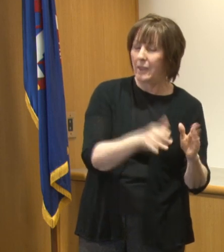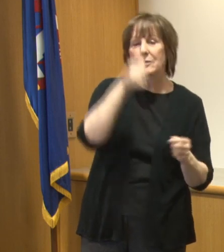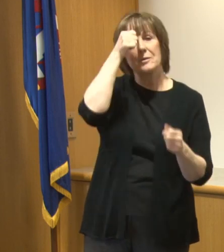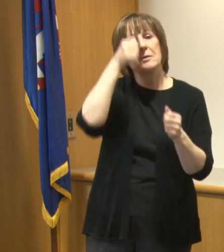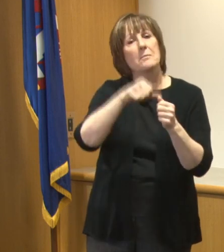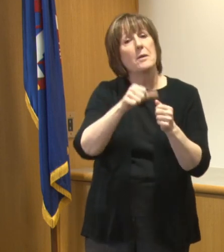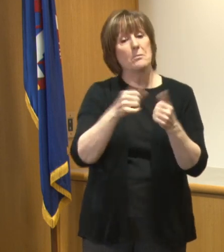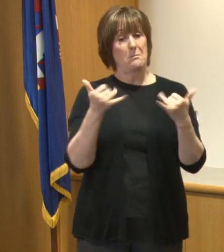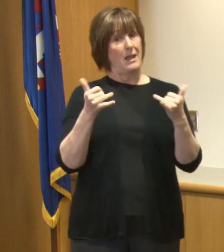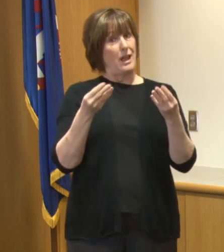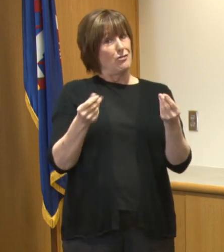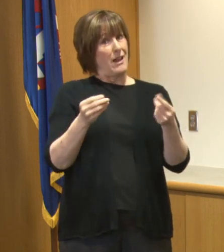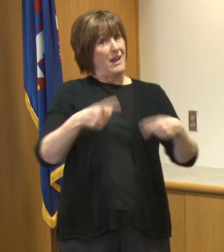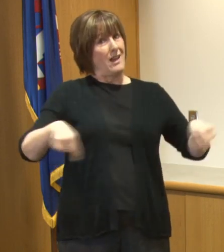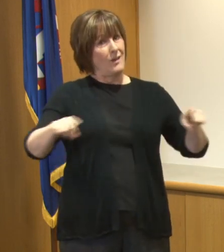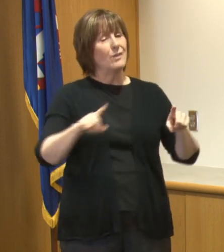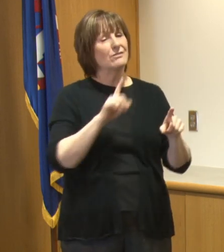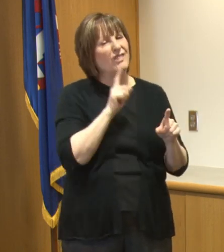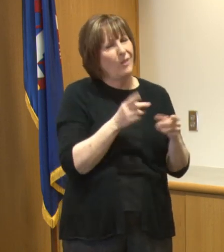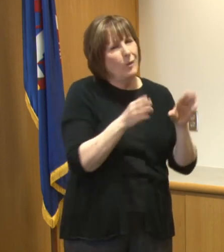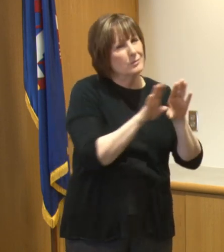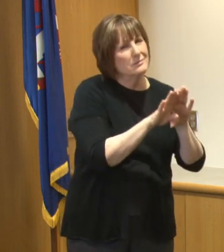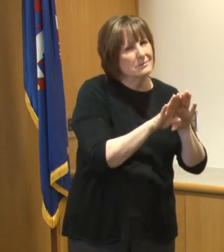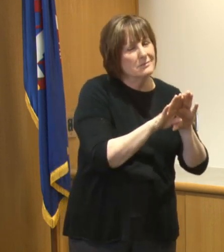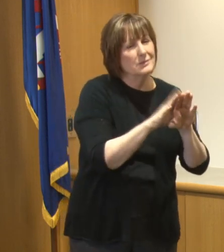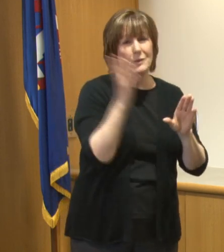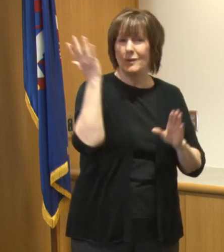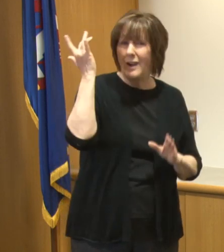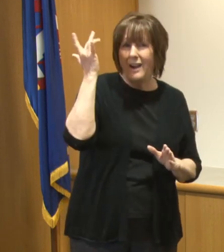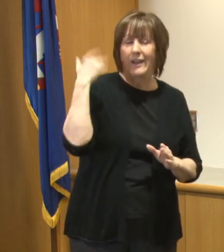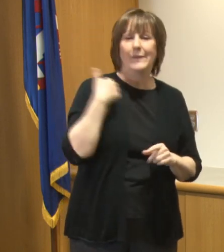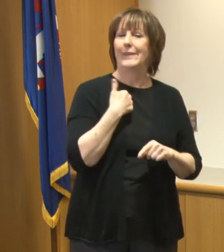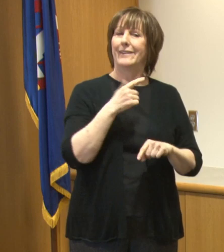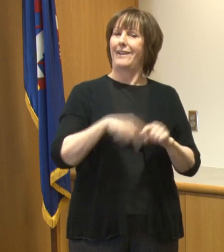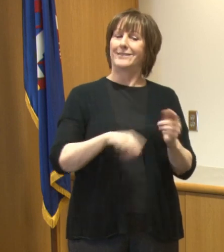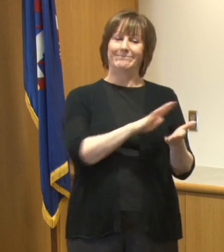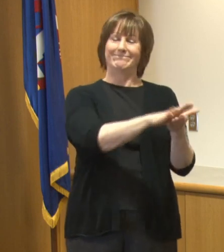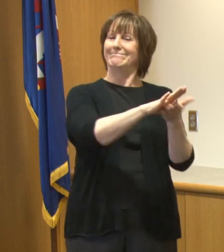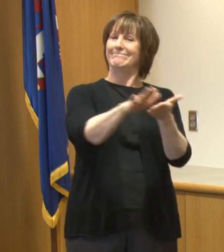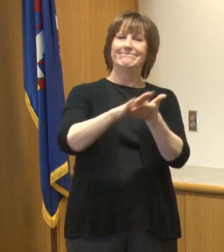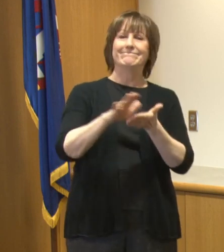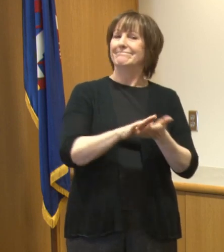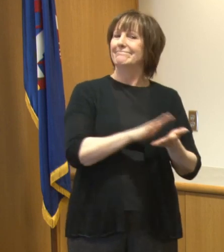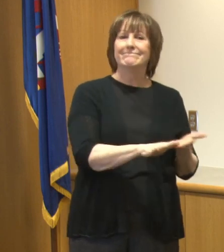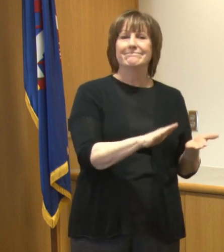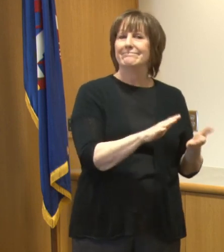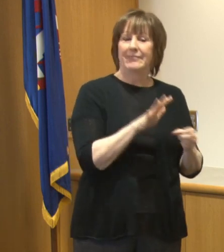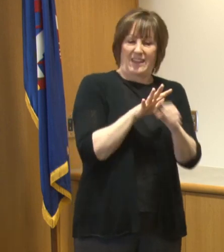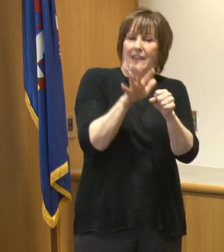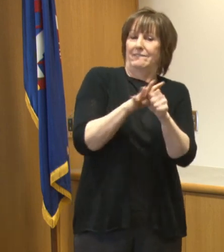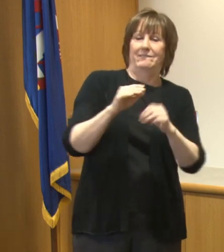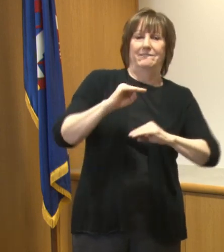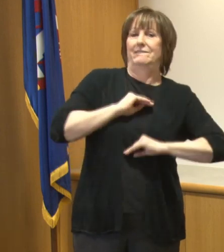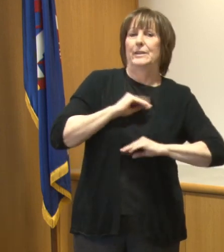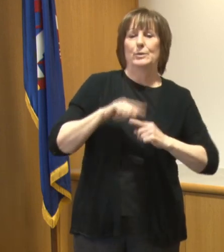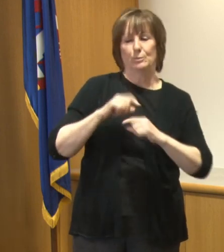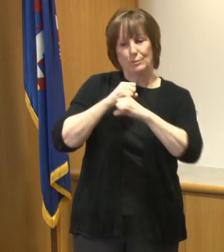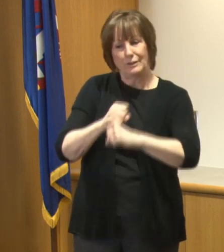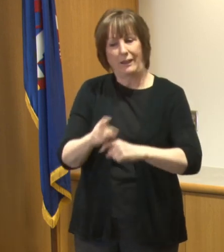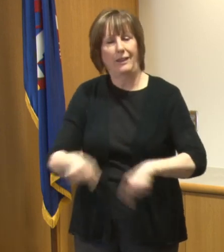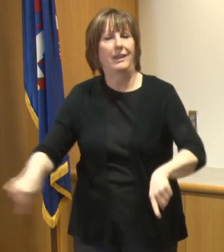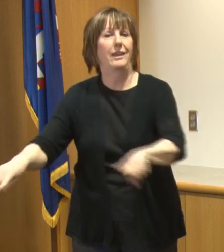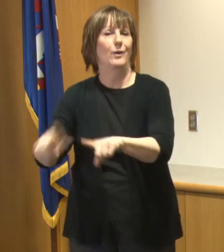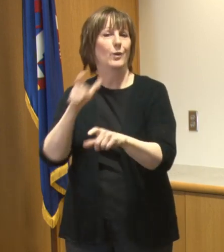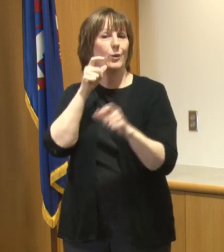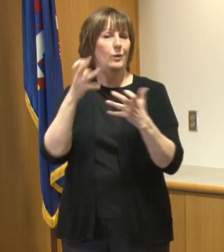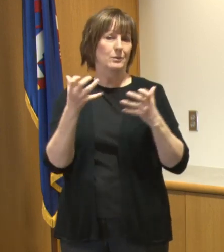our playgrounds are, in fact, closed, and that's because we are not able to sanitize the surfaces adequately to protect kids who might want to